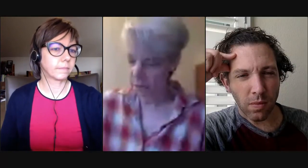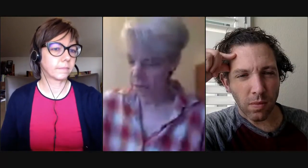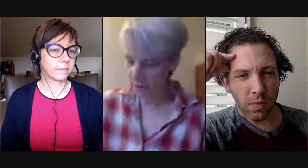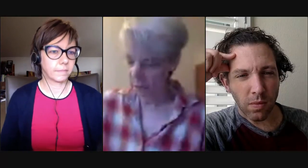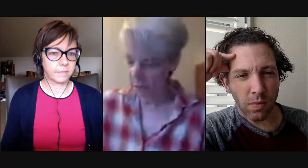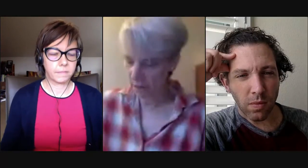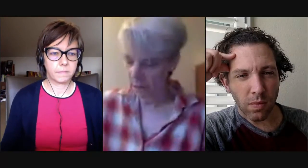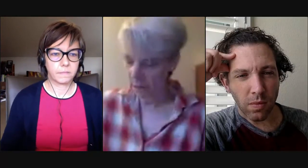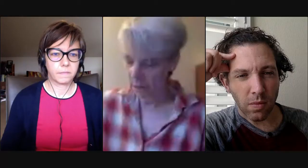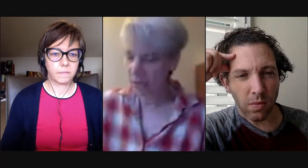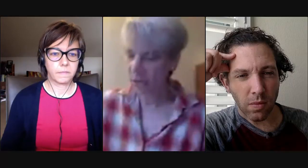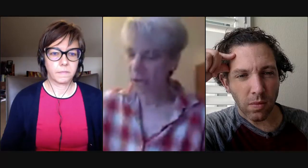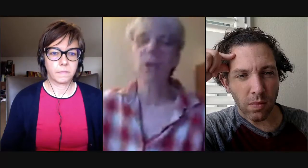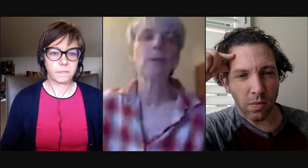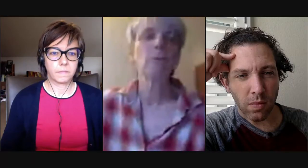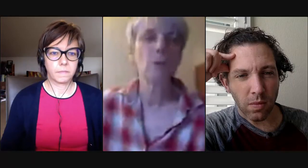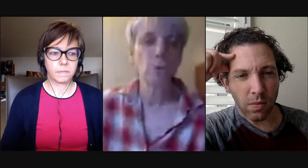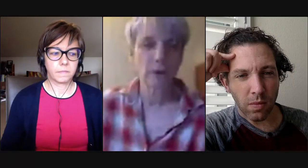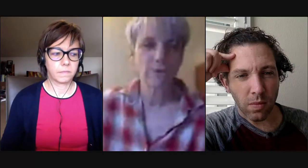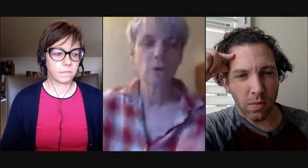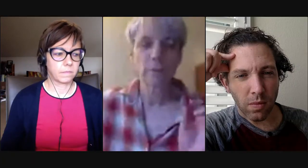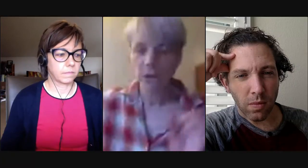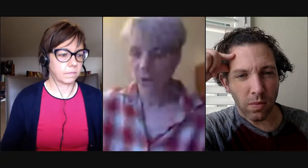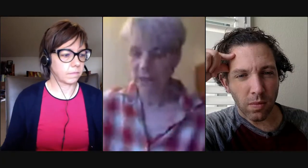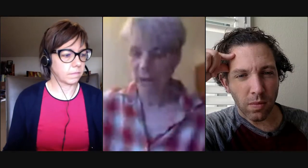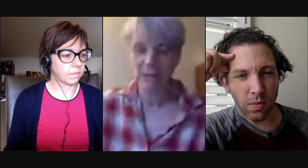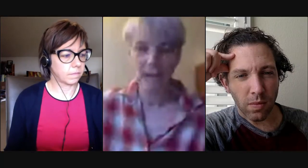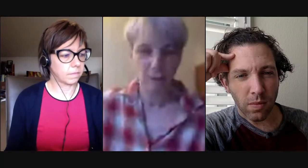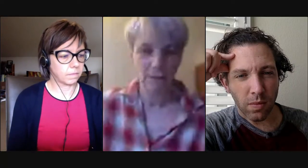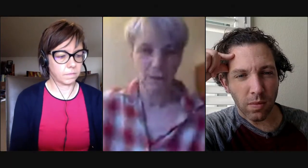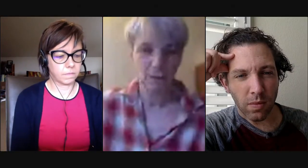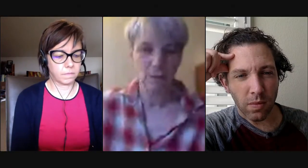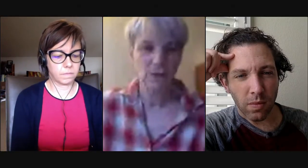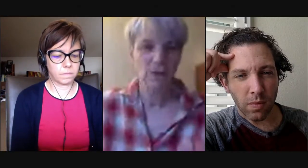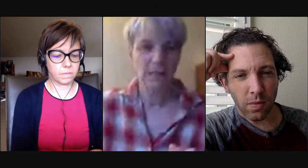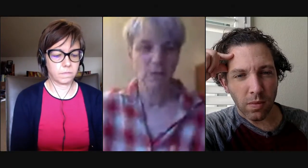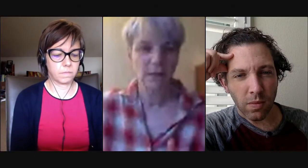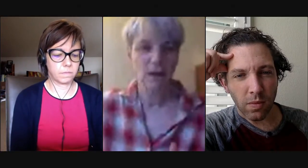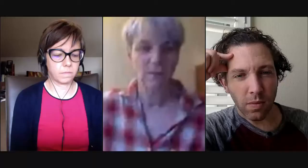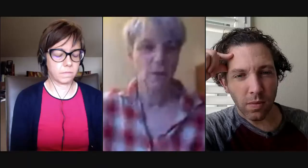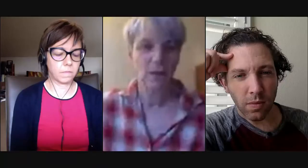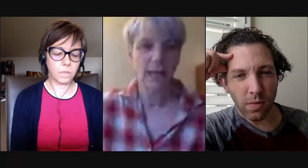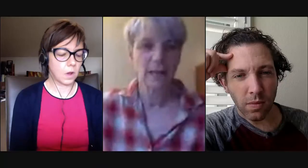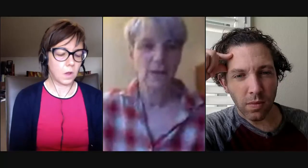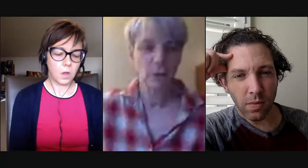So hang on. I thought you wanted me to mute my phone. You wanted me to turn the sound down on my phone. But if I turn the sound down on my phone, then I can't hear you